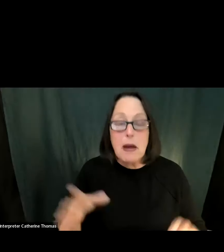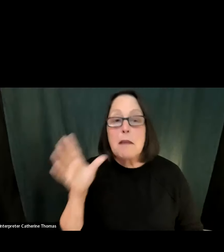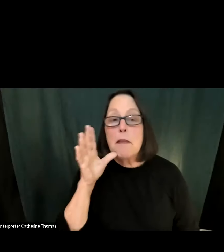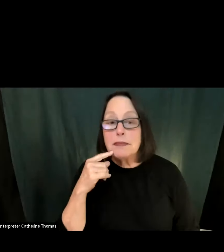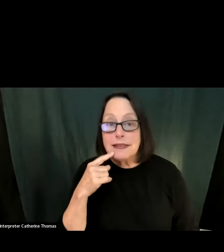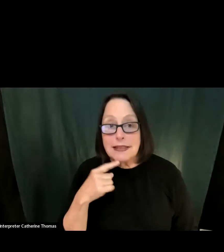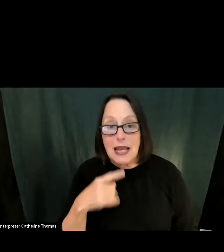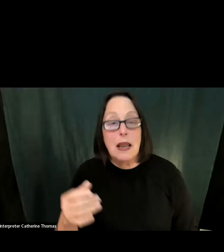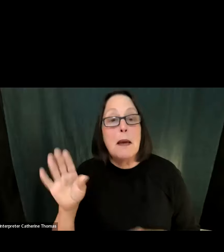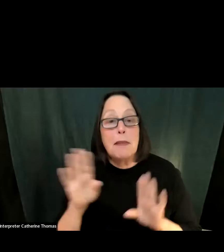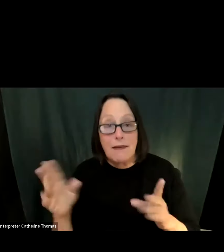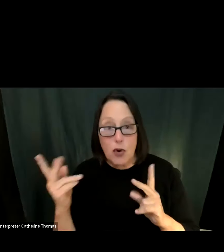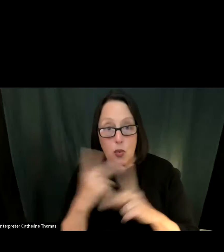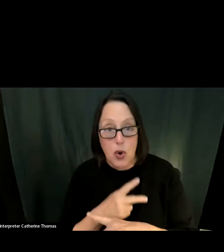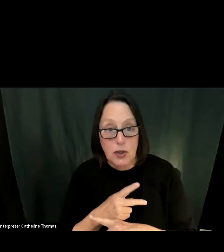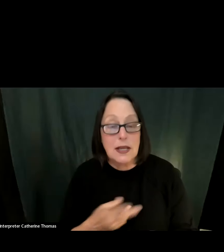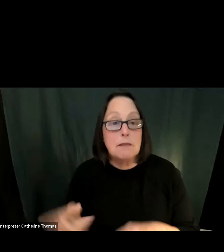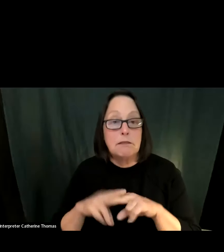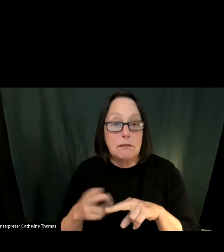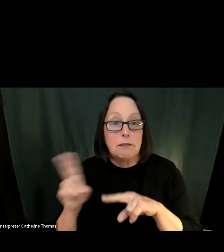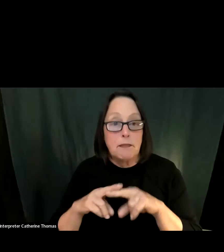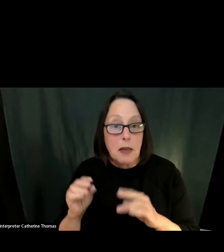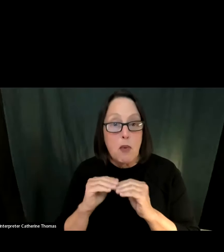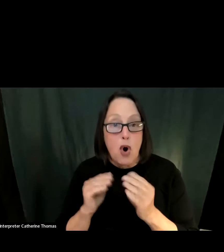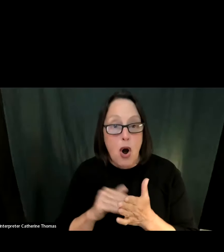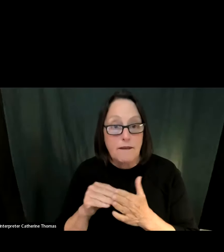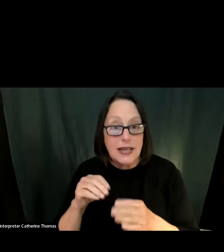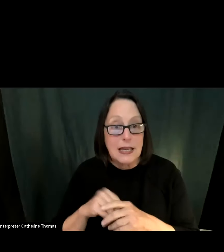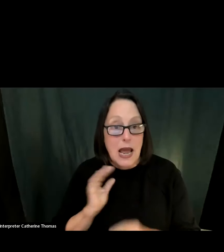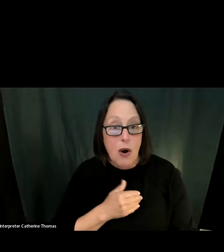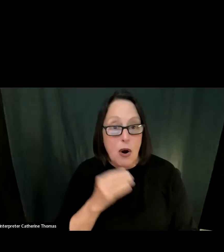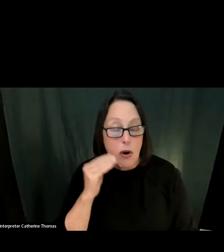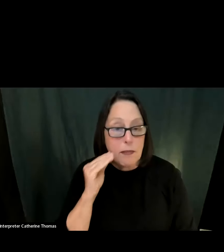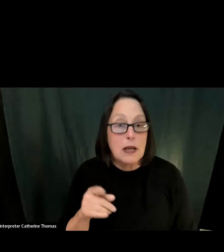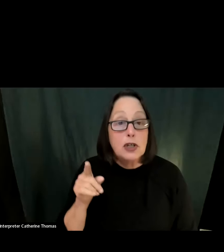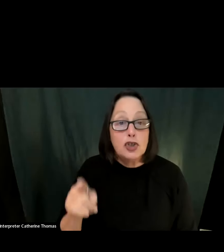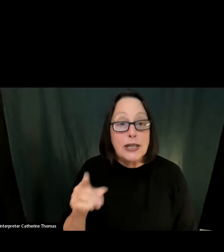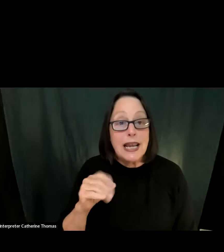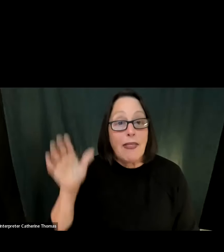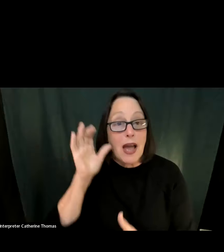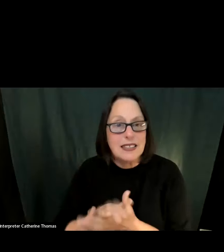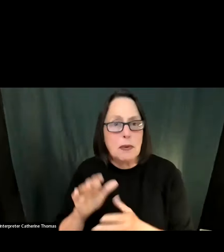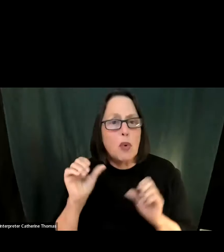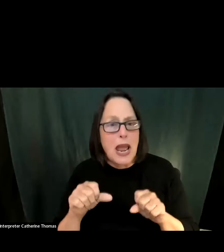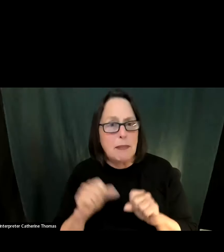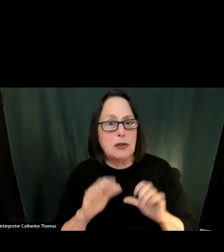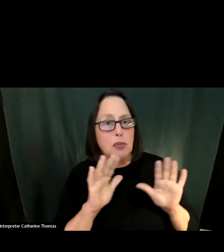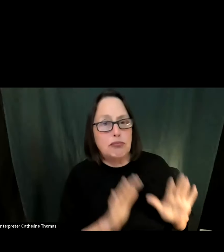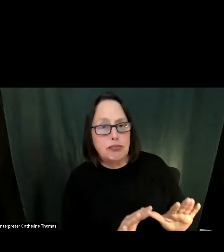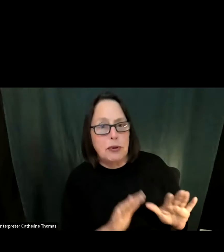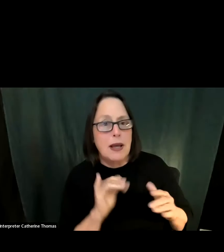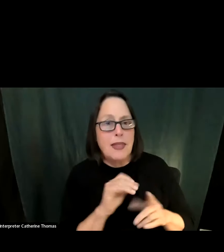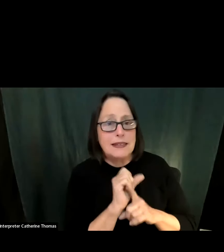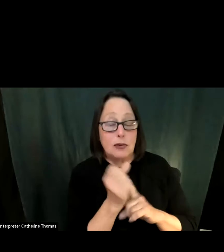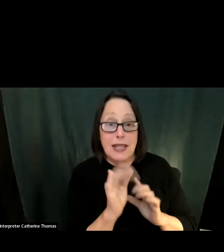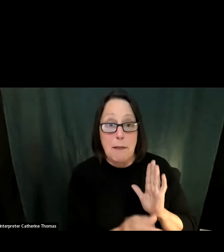worse. It's happening more frequently in our home. Her husband and her had been able to de-escalate the situation in the moment, but